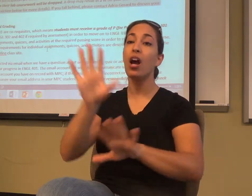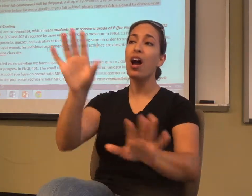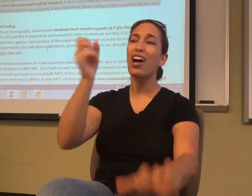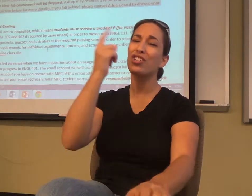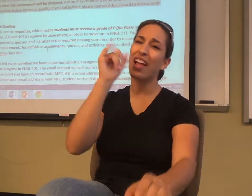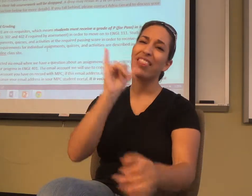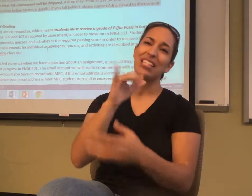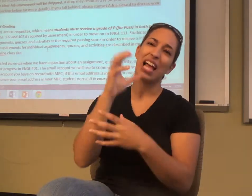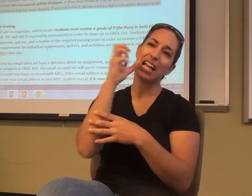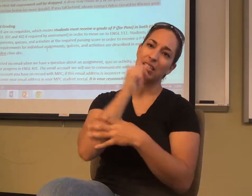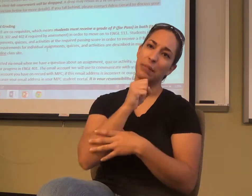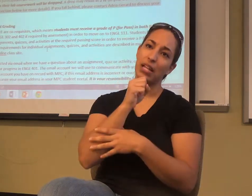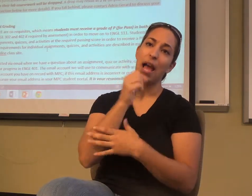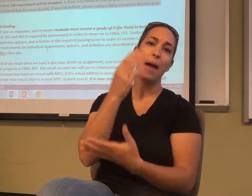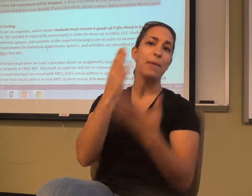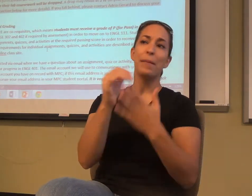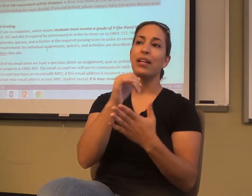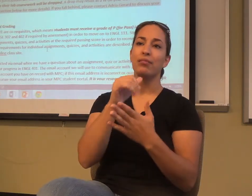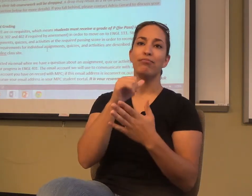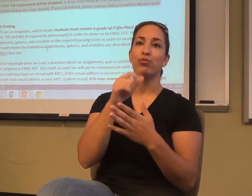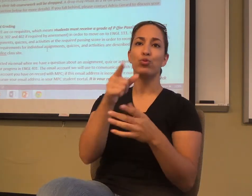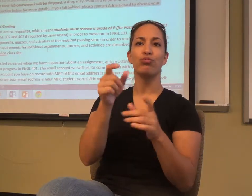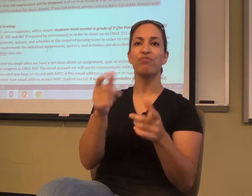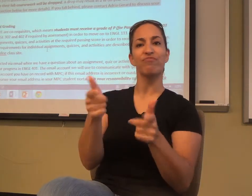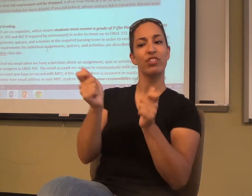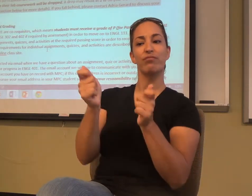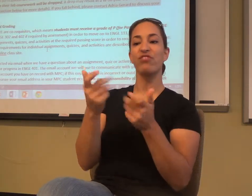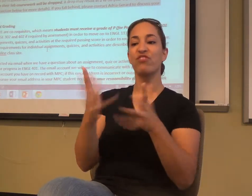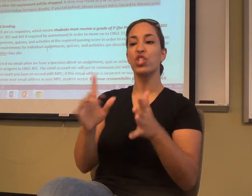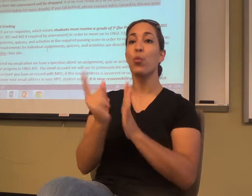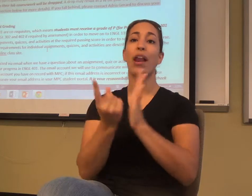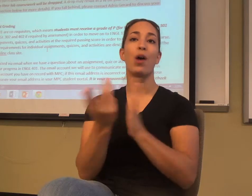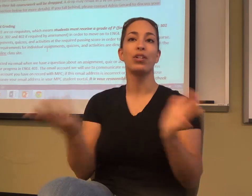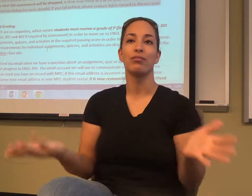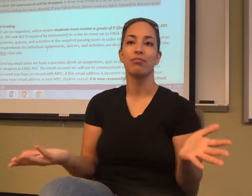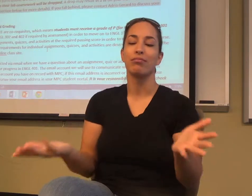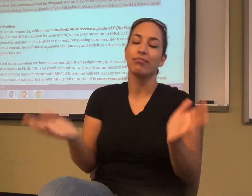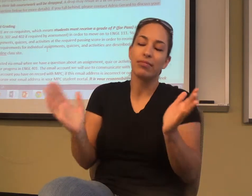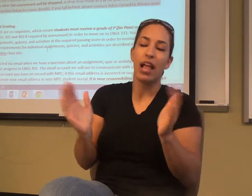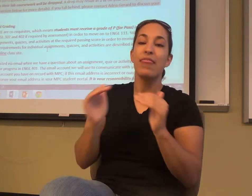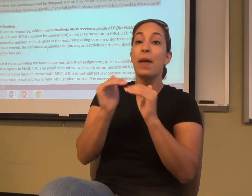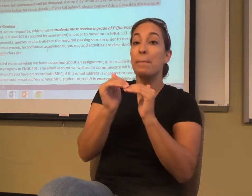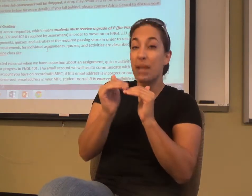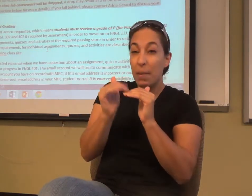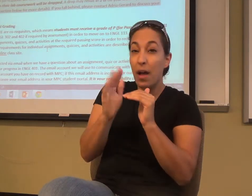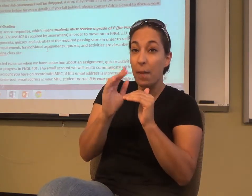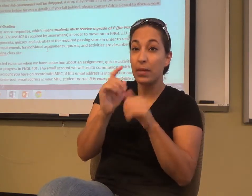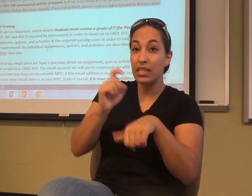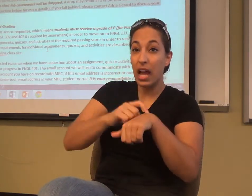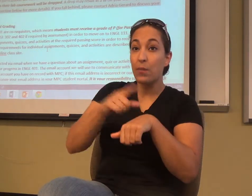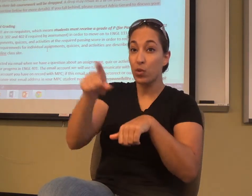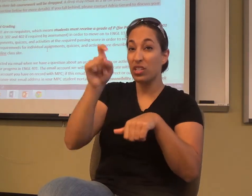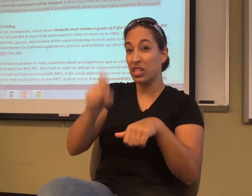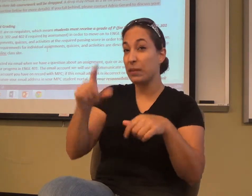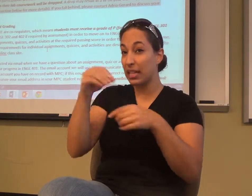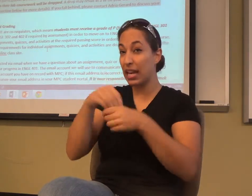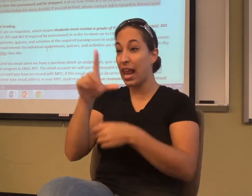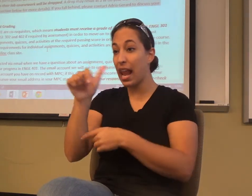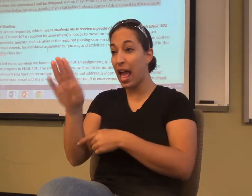assignments for the course. Okay? The minimum amount of time that you have to spend in the lab is the amount of time it takes you to finish your lab work.